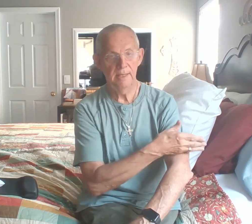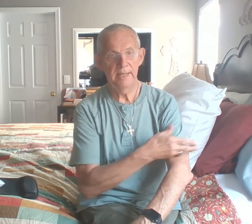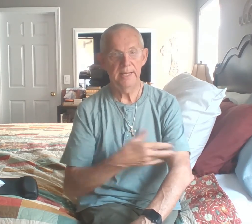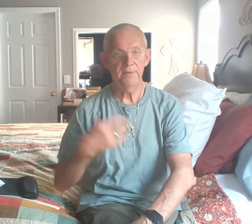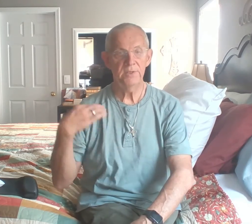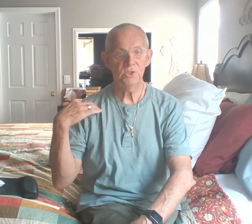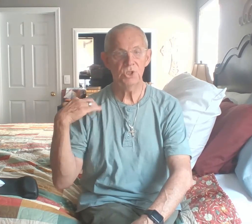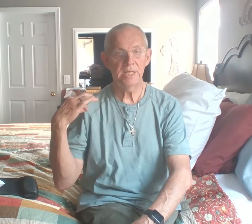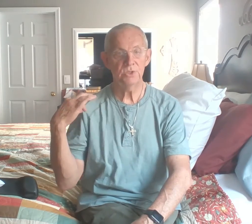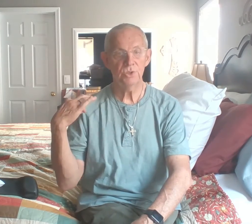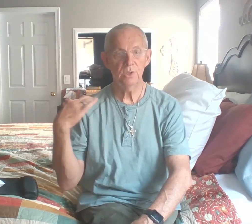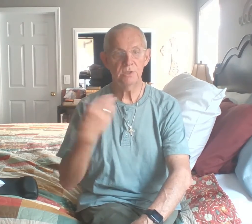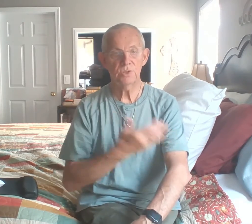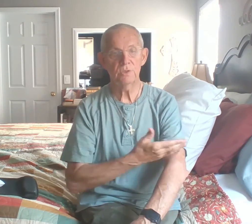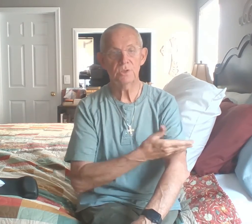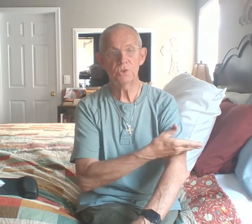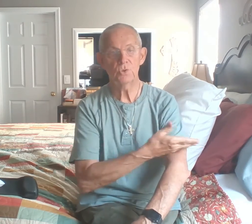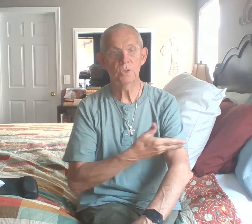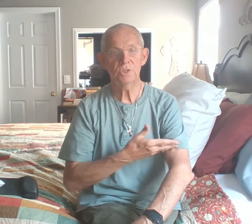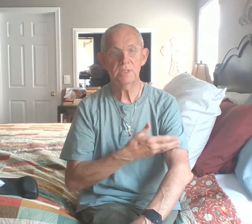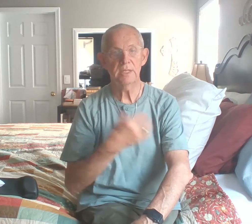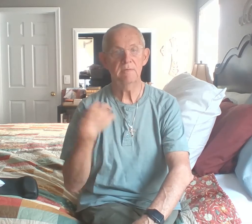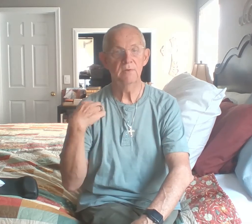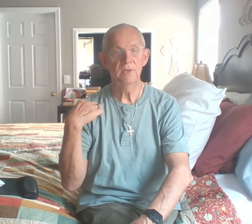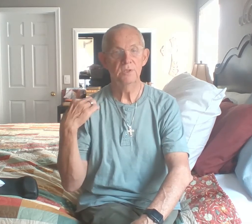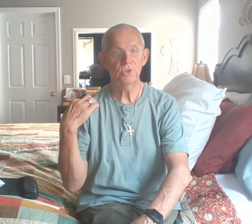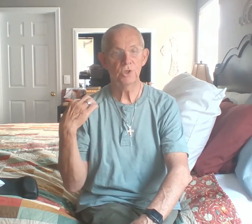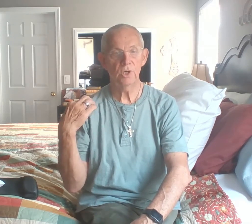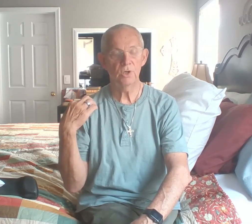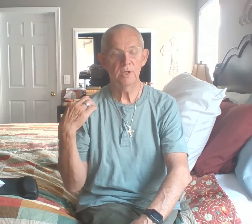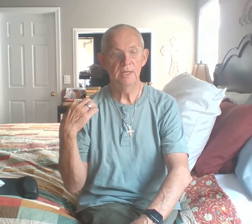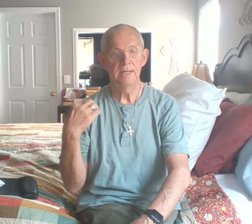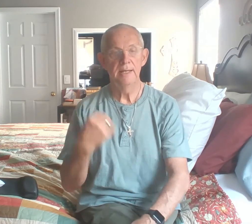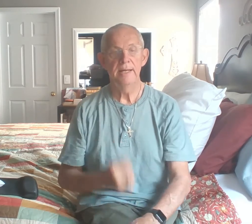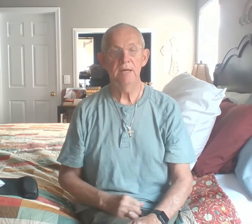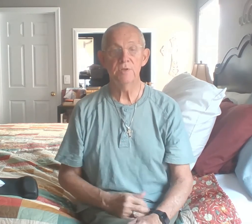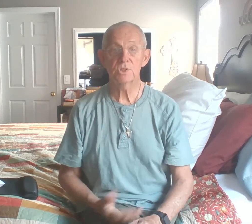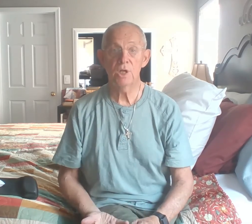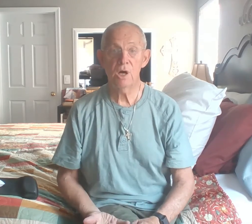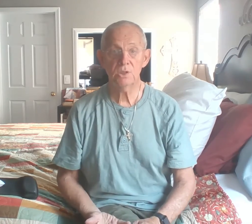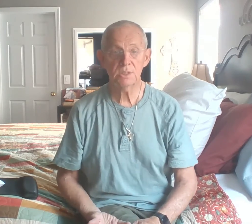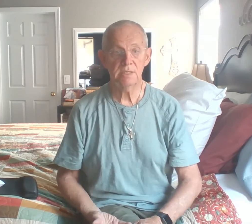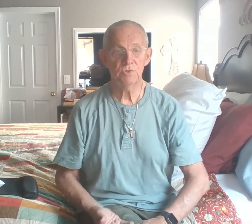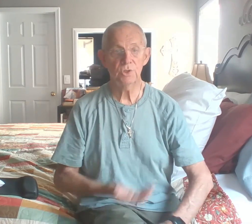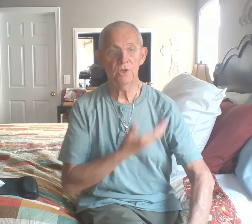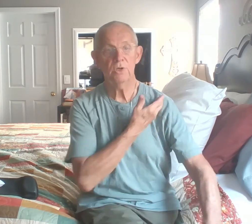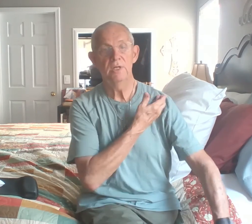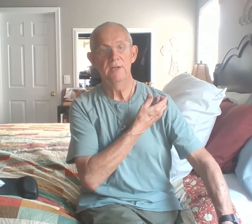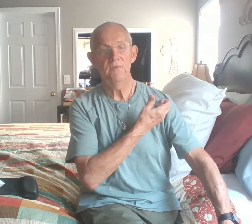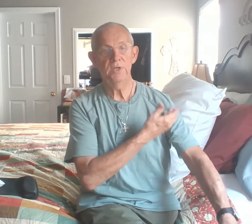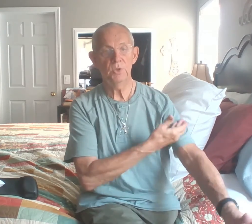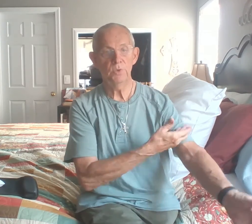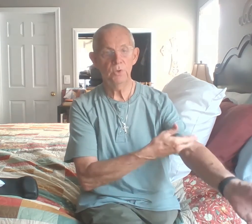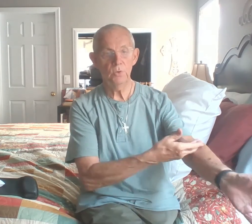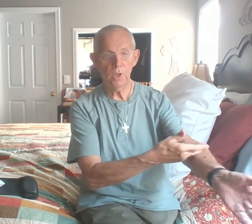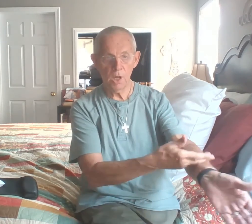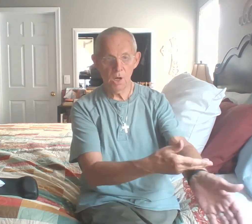and then you say shirt, so it's a short sleeve shirt. If it's long sleeve shirt, then you would do